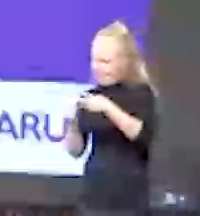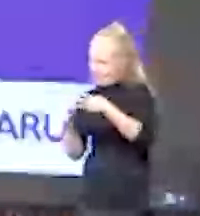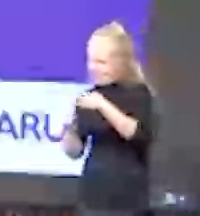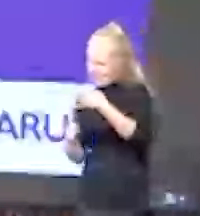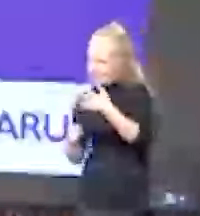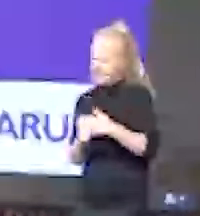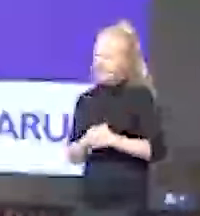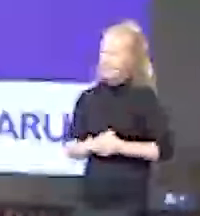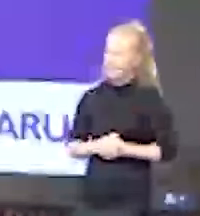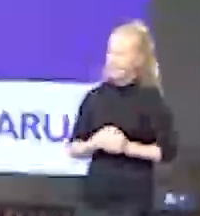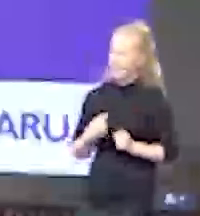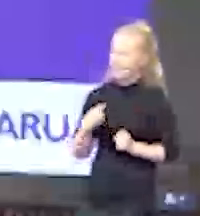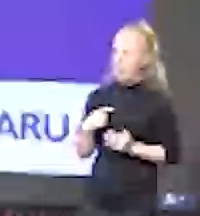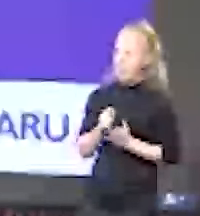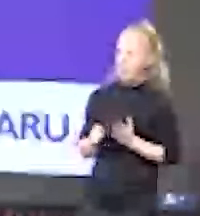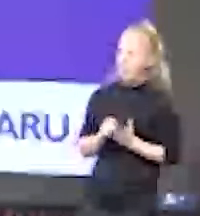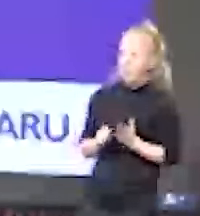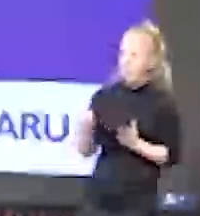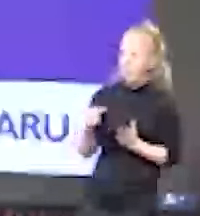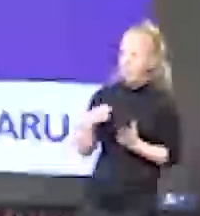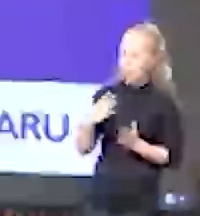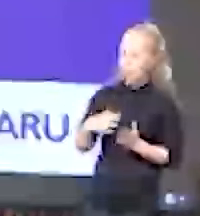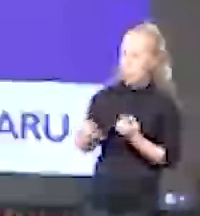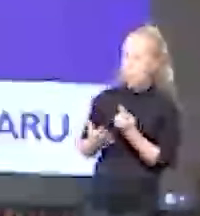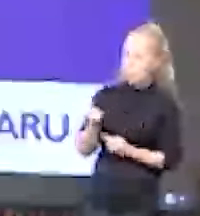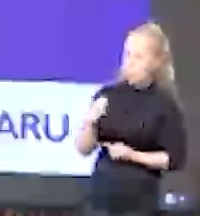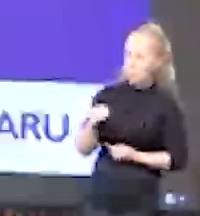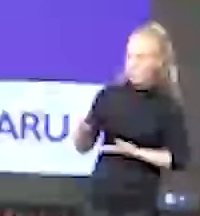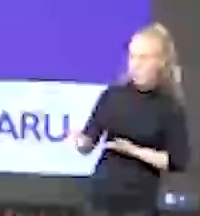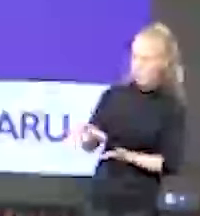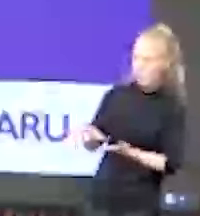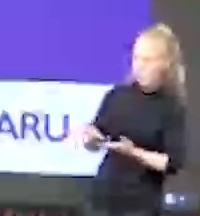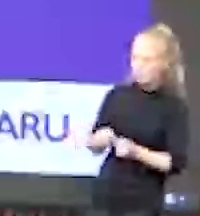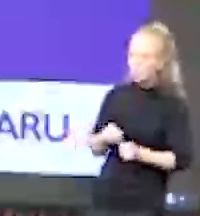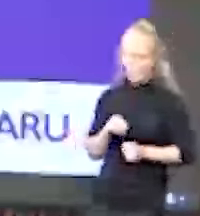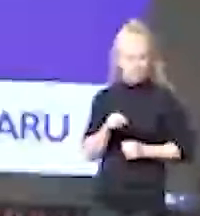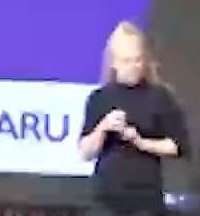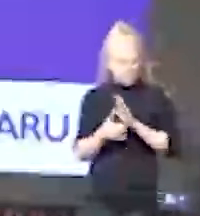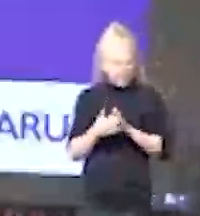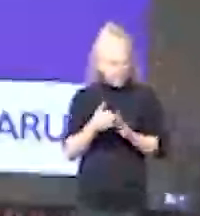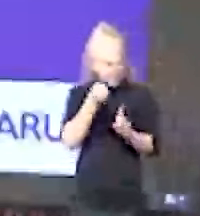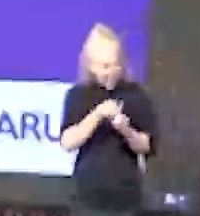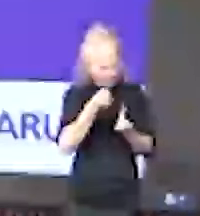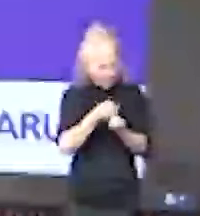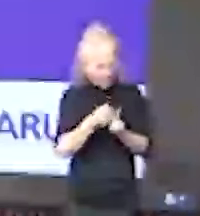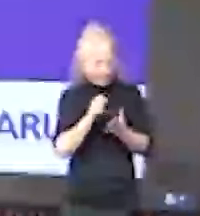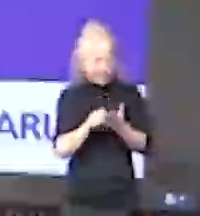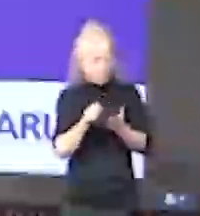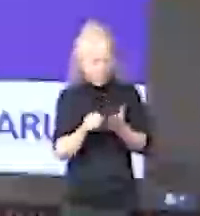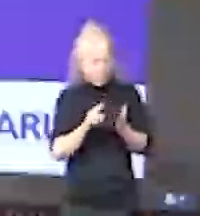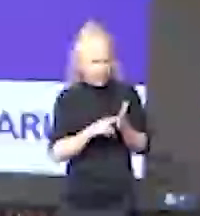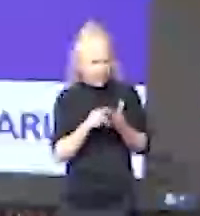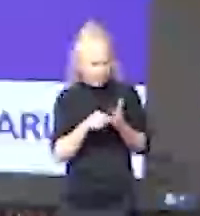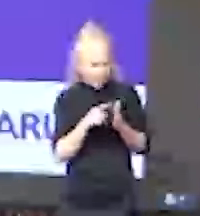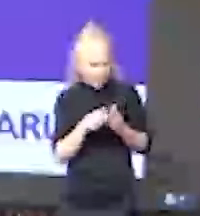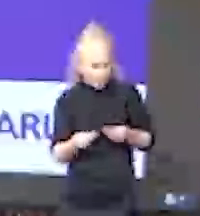here's what I'm writing down what I'm trying to get out of this conversation before we get in the door. Hang on, this is an advocate writing a note to the principal staff to say, here's what we want out of the